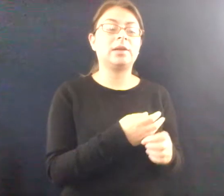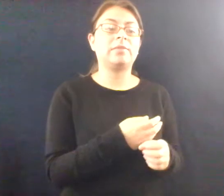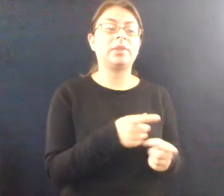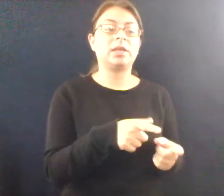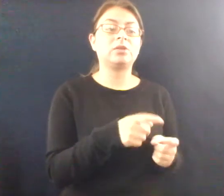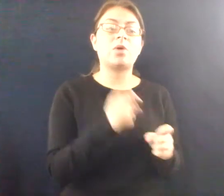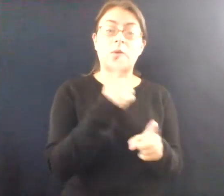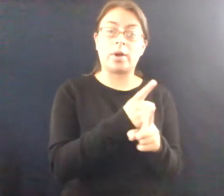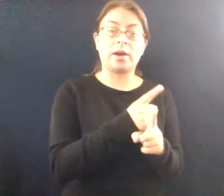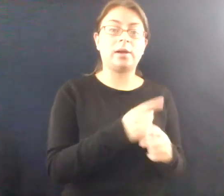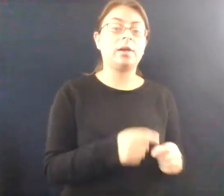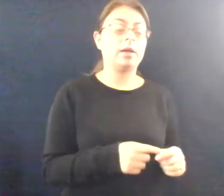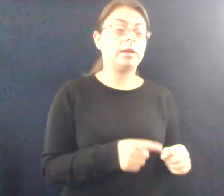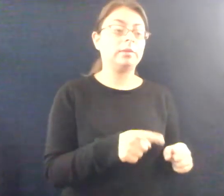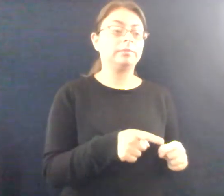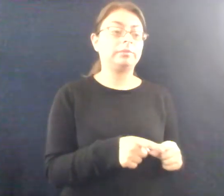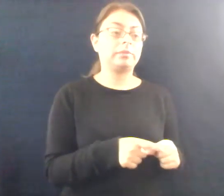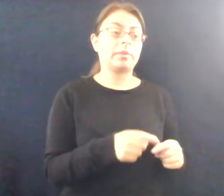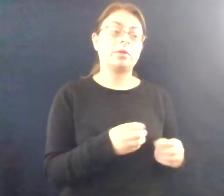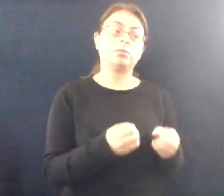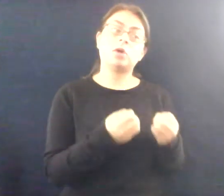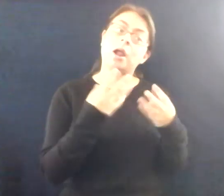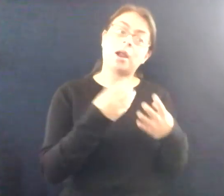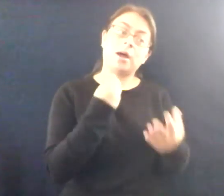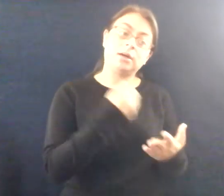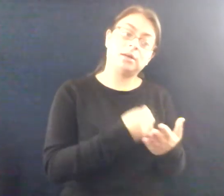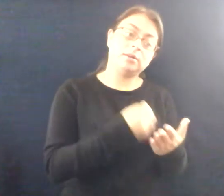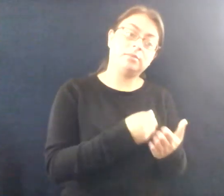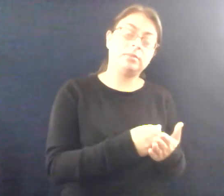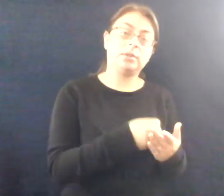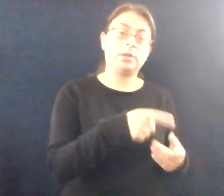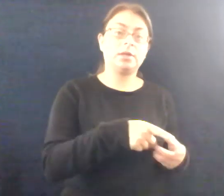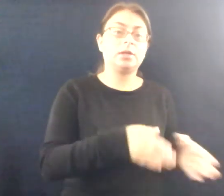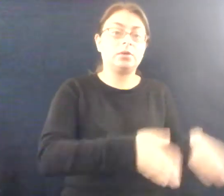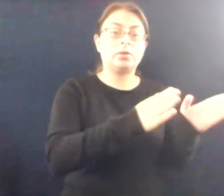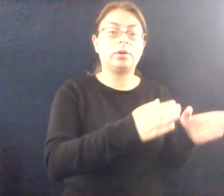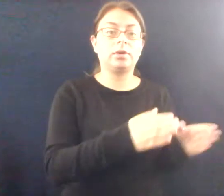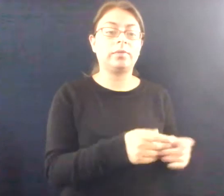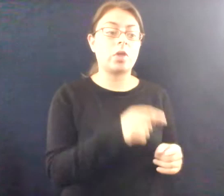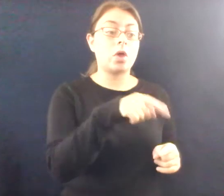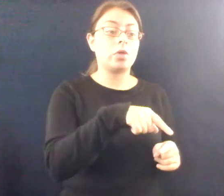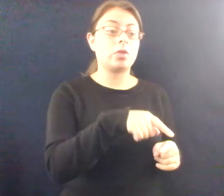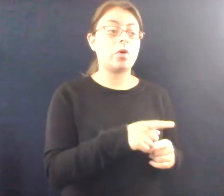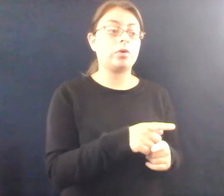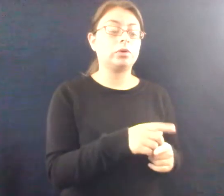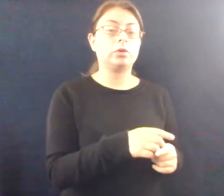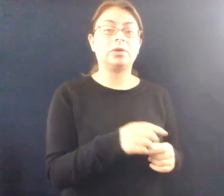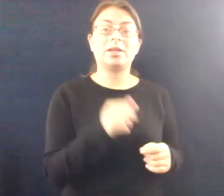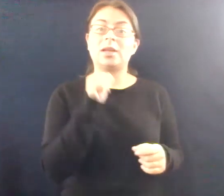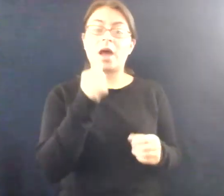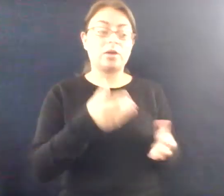trip was also more expensive. Those who took this route did not travel all the way by